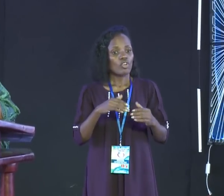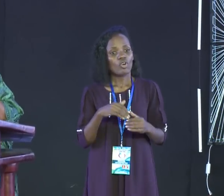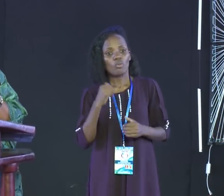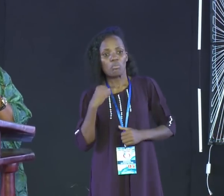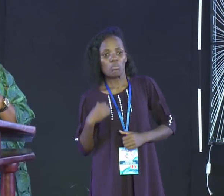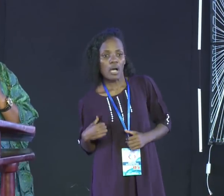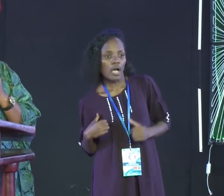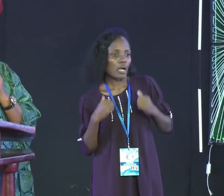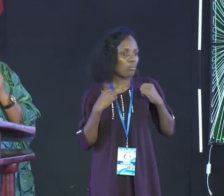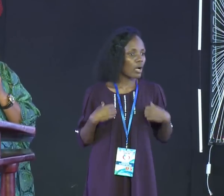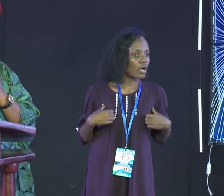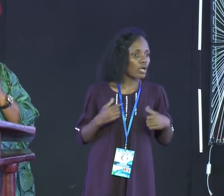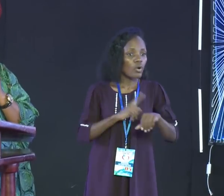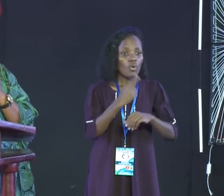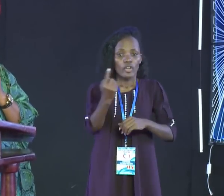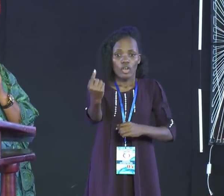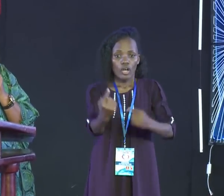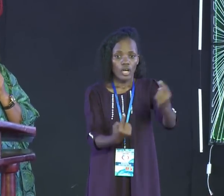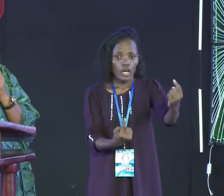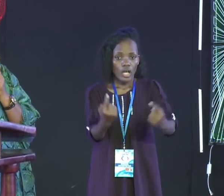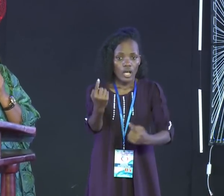When you're coming forth,